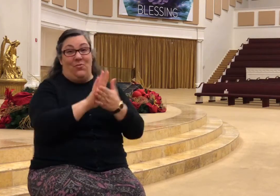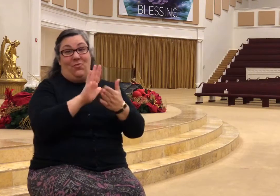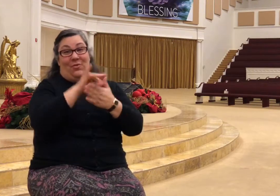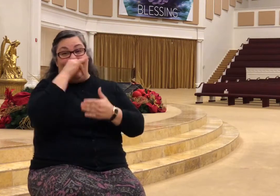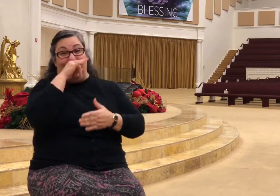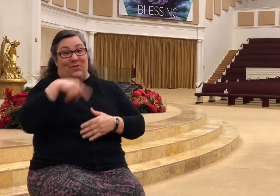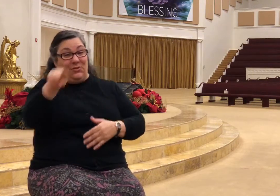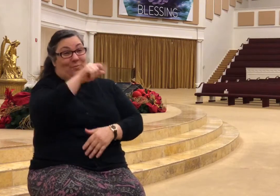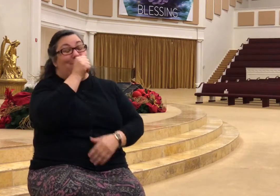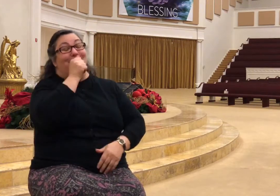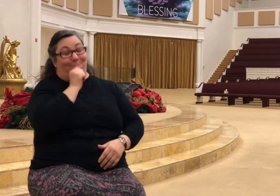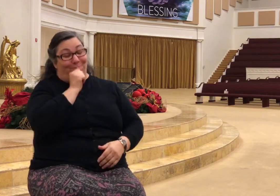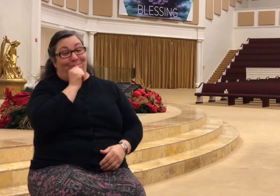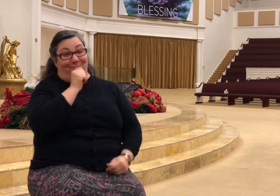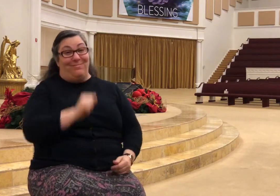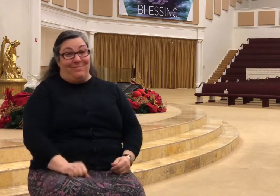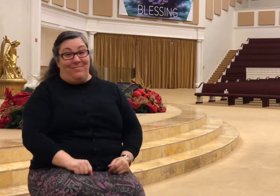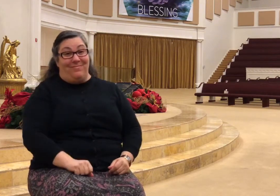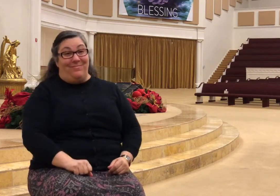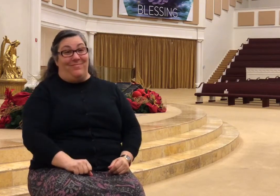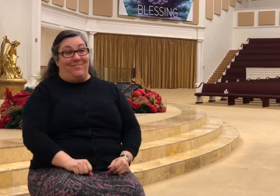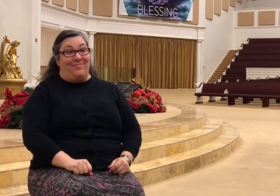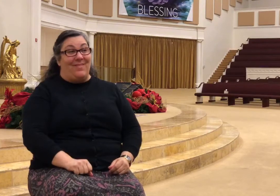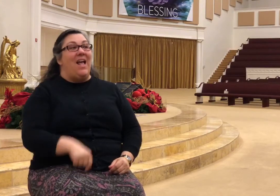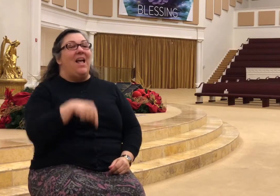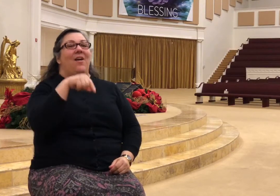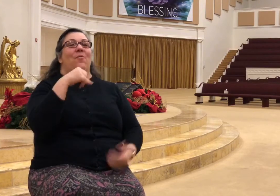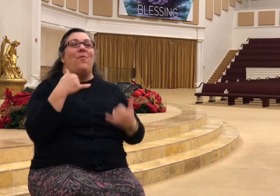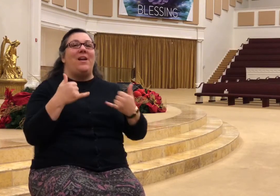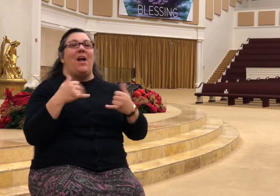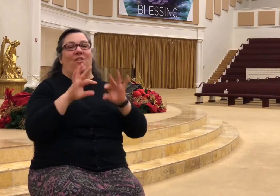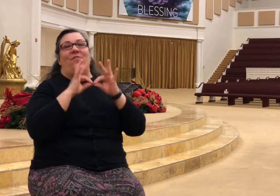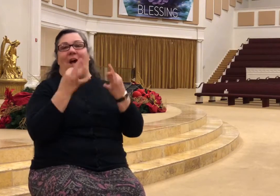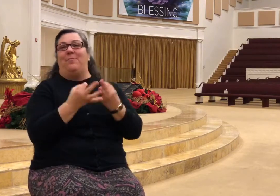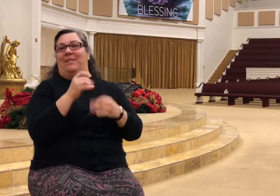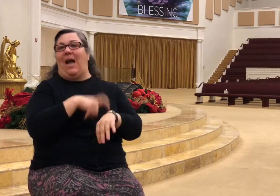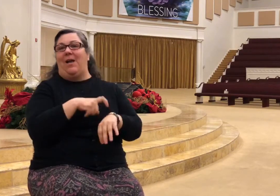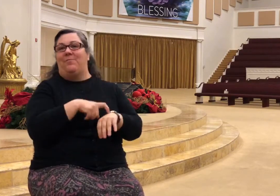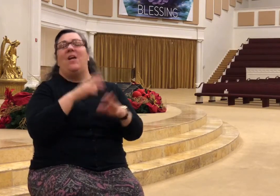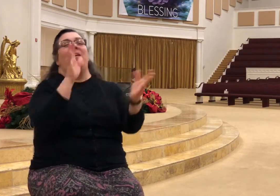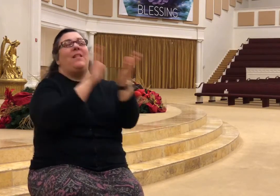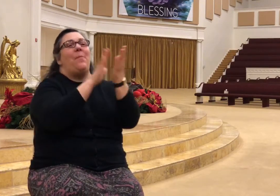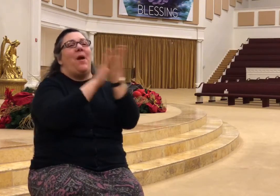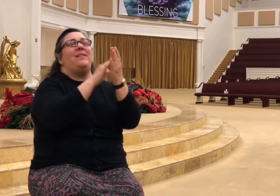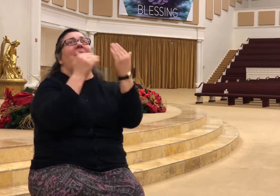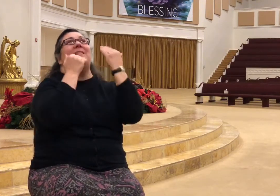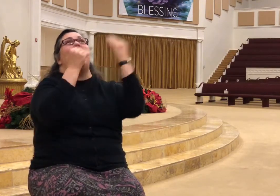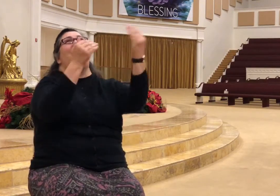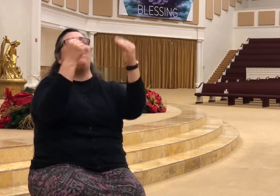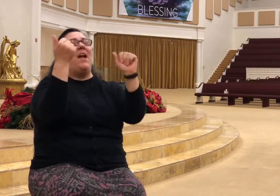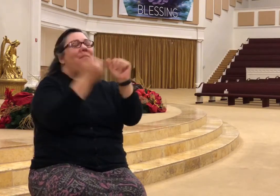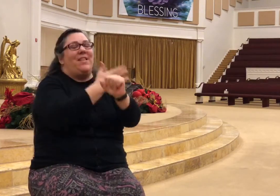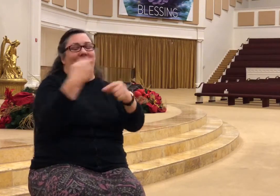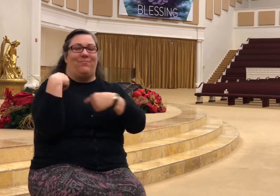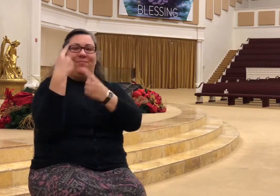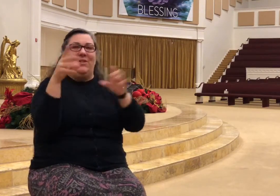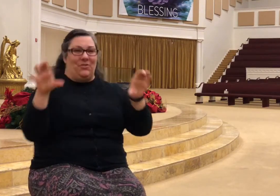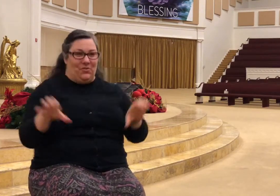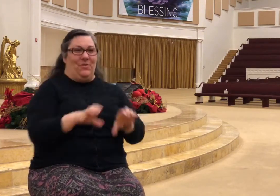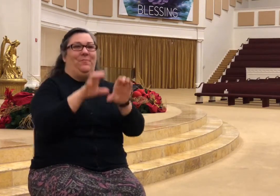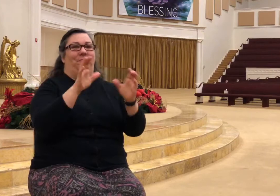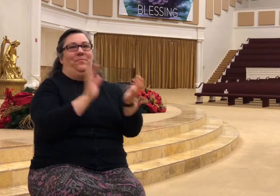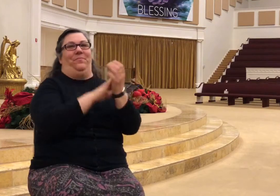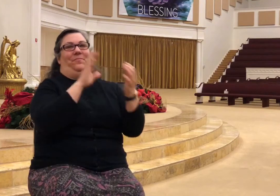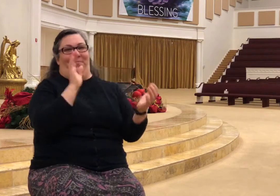It's family time. This is an awesome thing, what God is doing. I think we ought to clap our hands for what God is doing in Roatan.